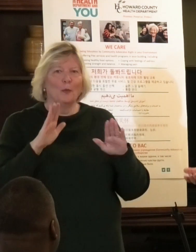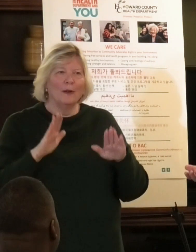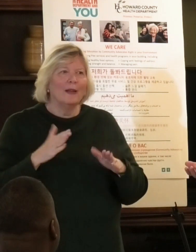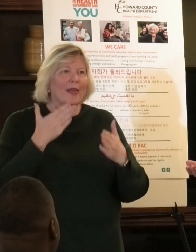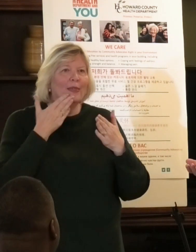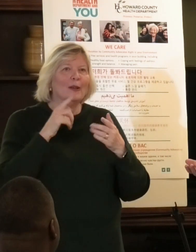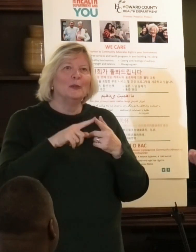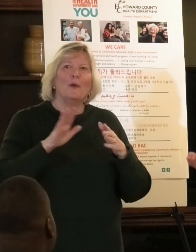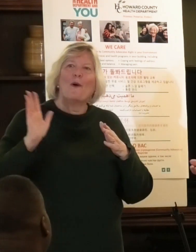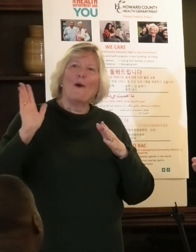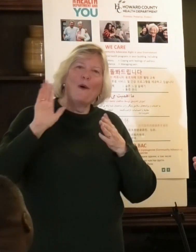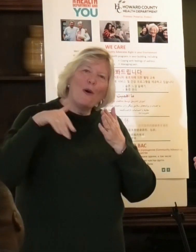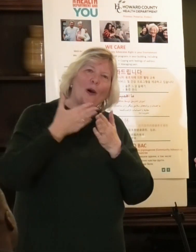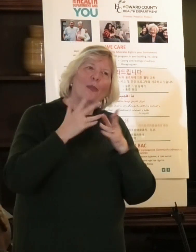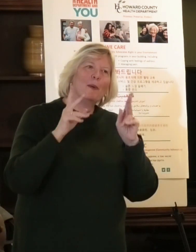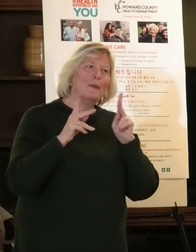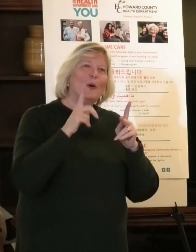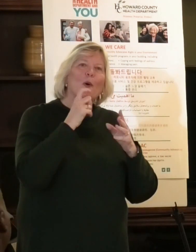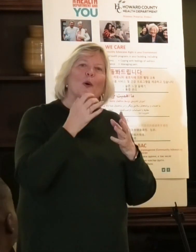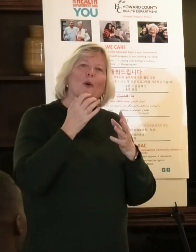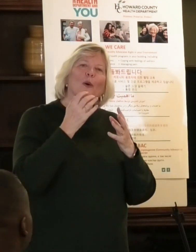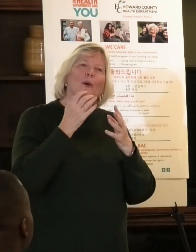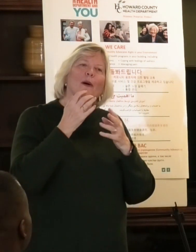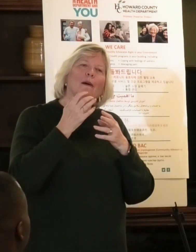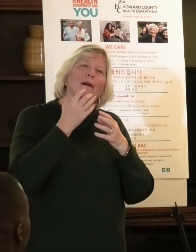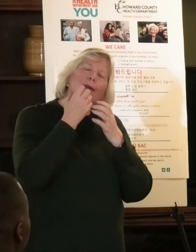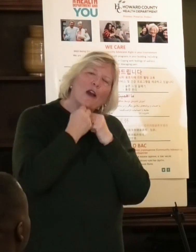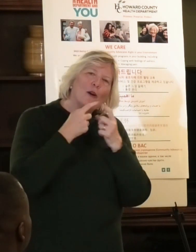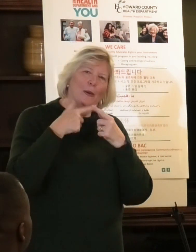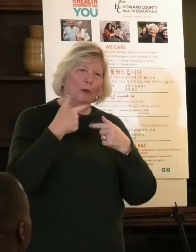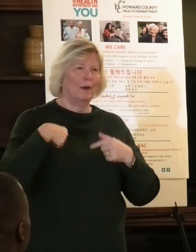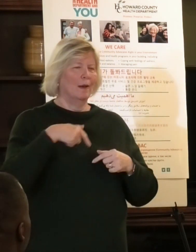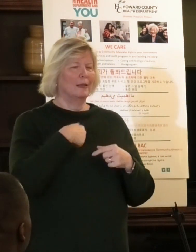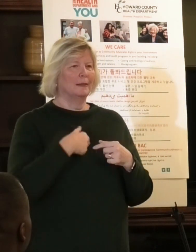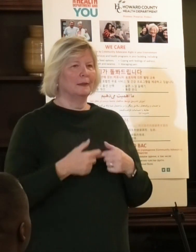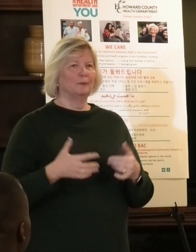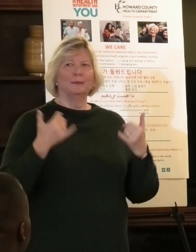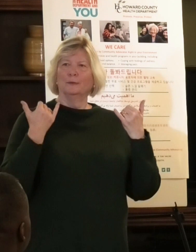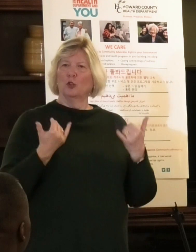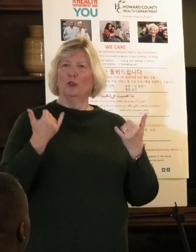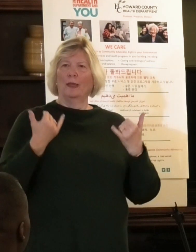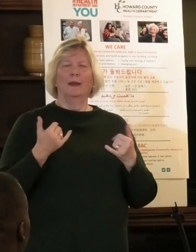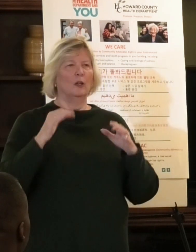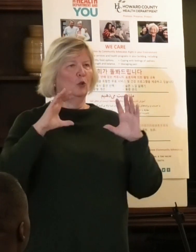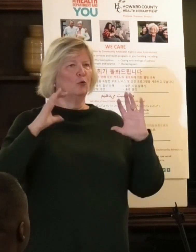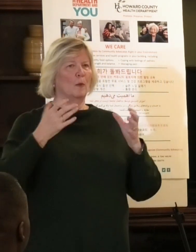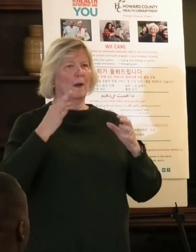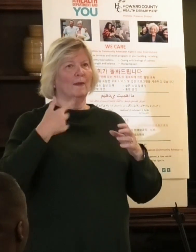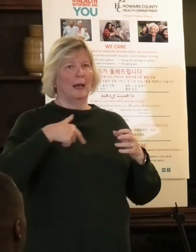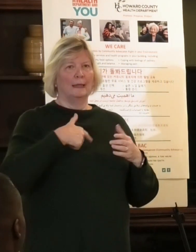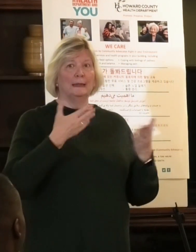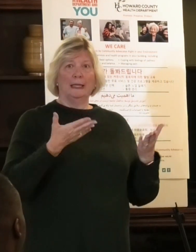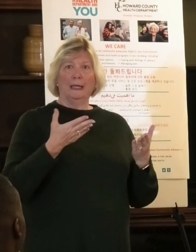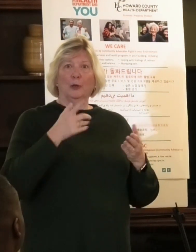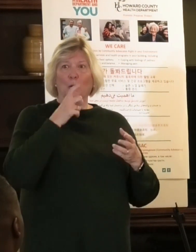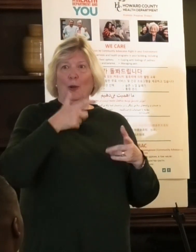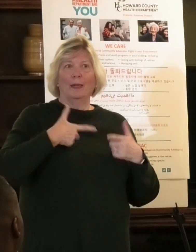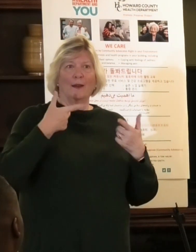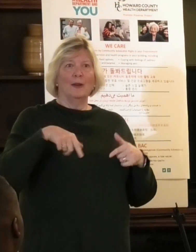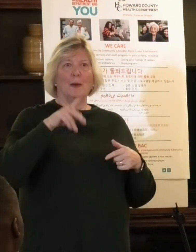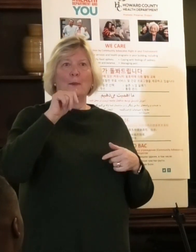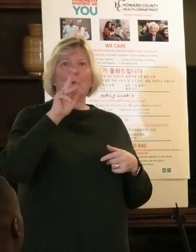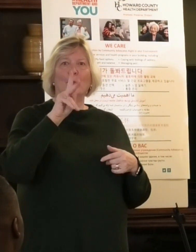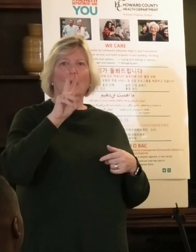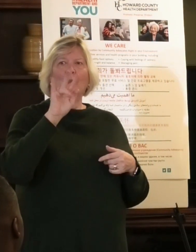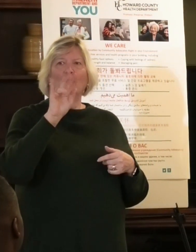to all the people who care about us. Currently, a group of us here at Parkview